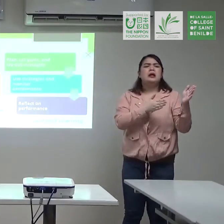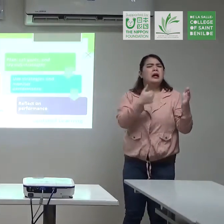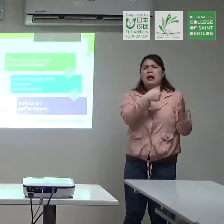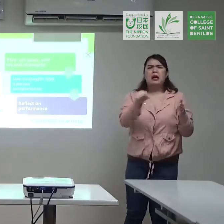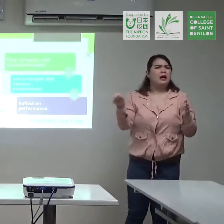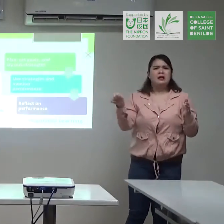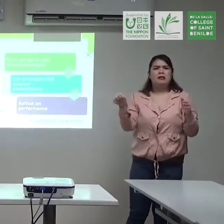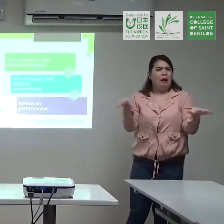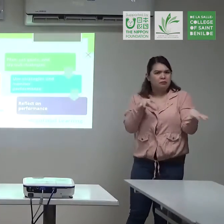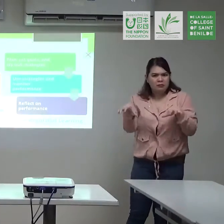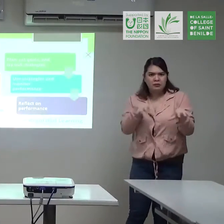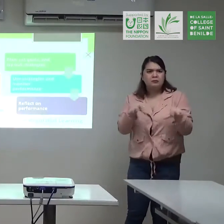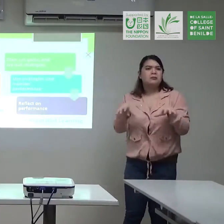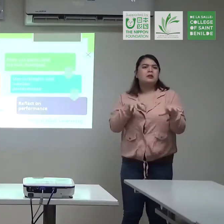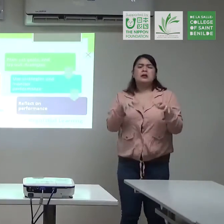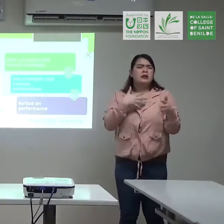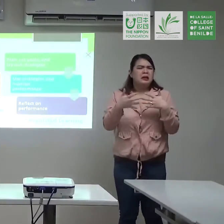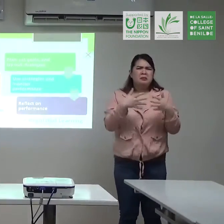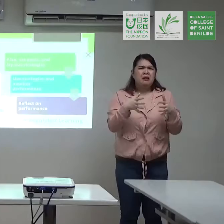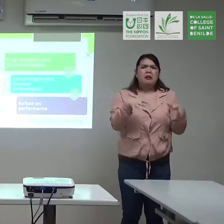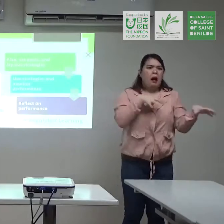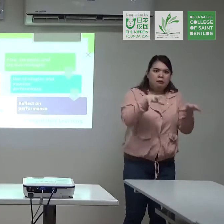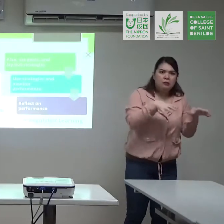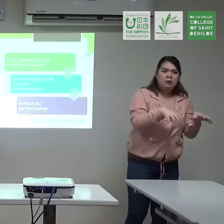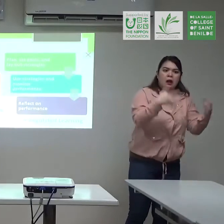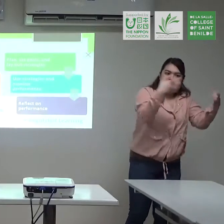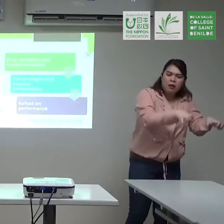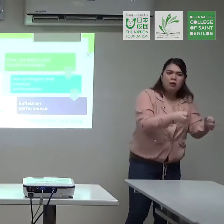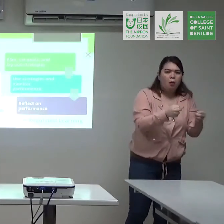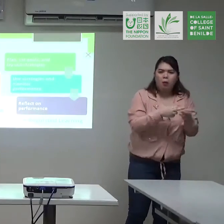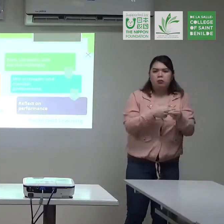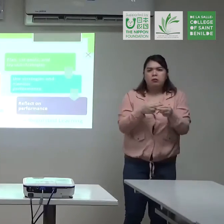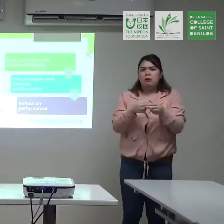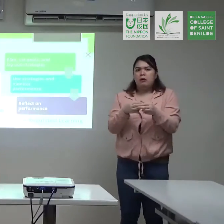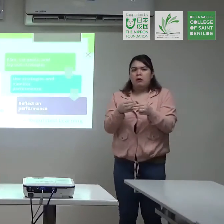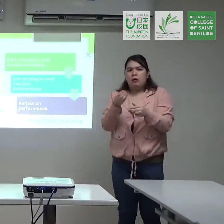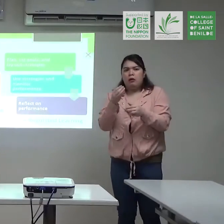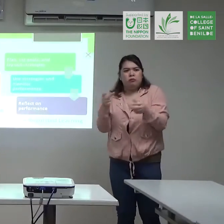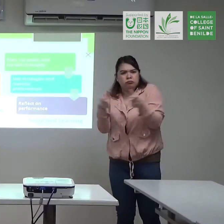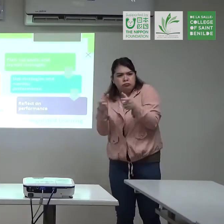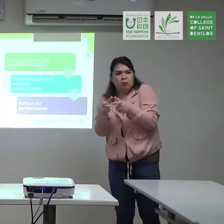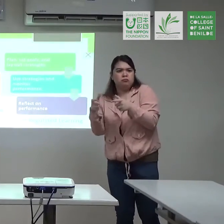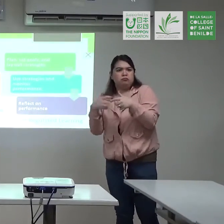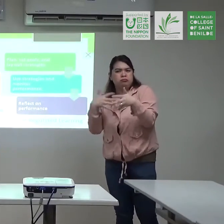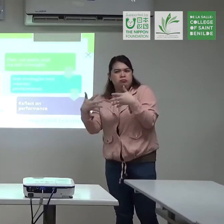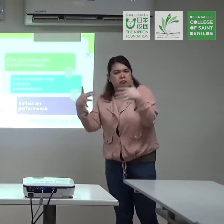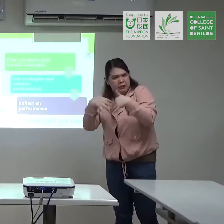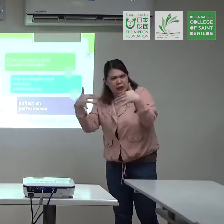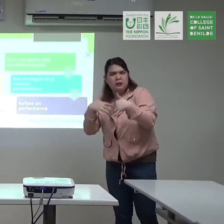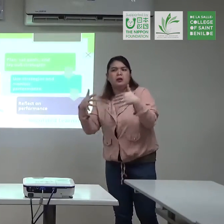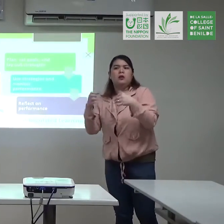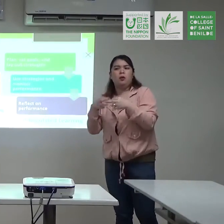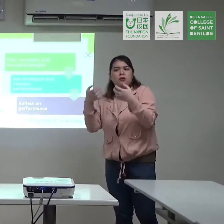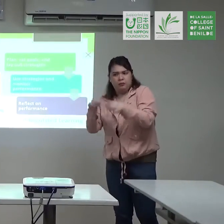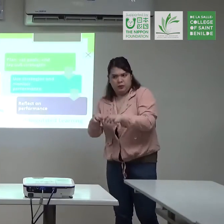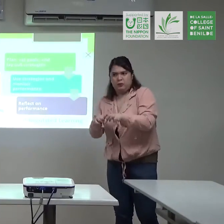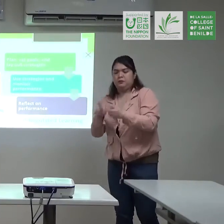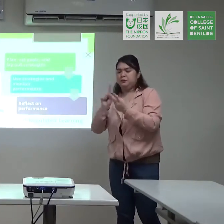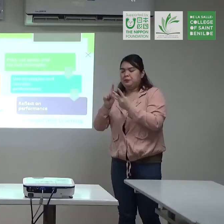activities in life, big or small, plan, set goals, and lay